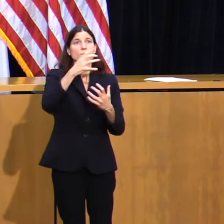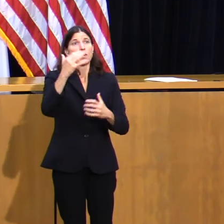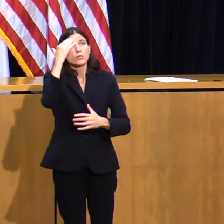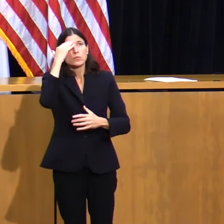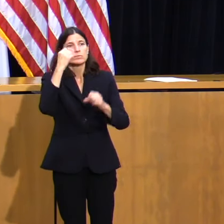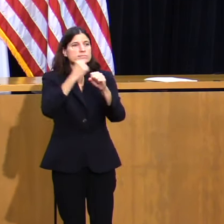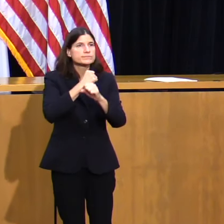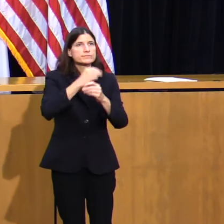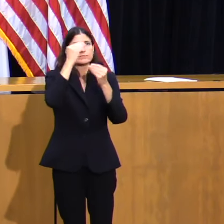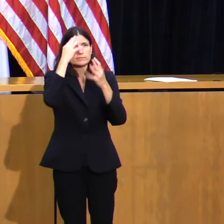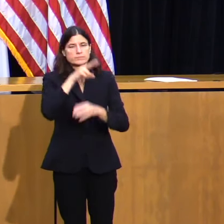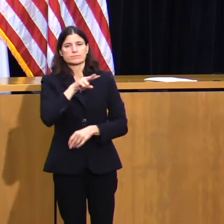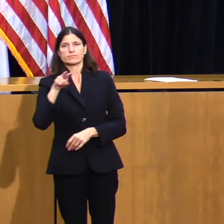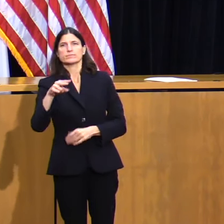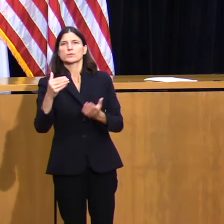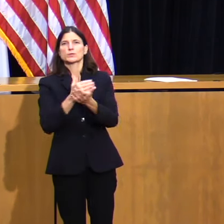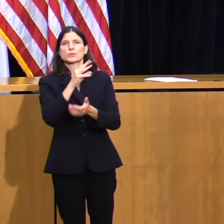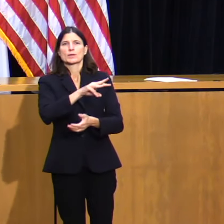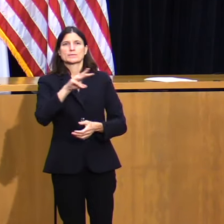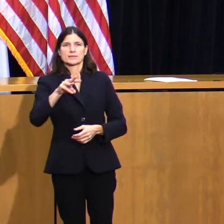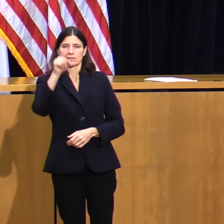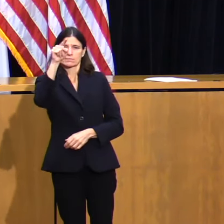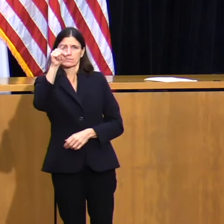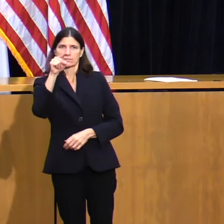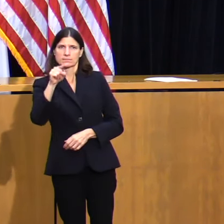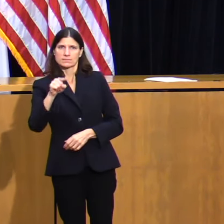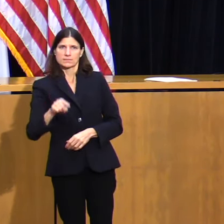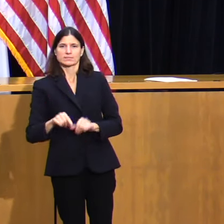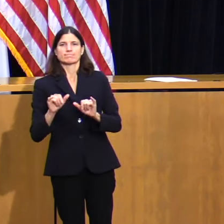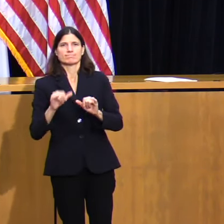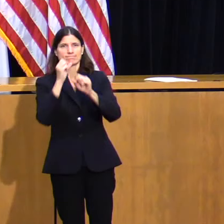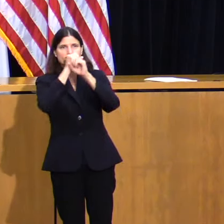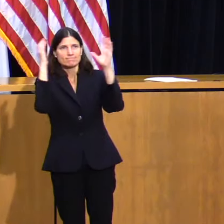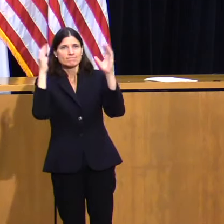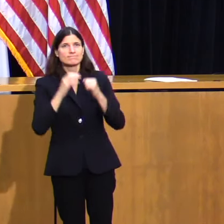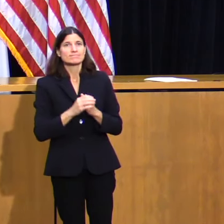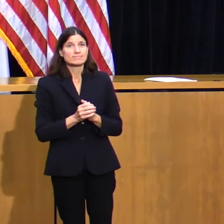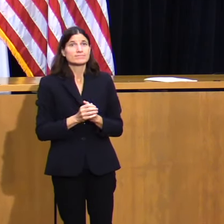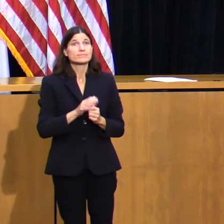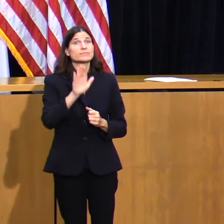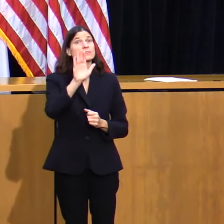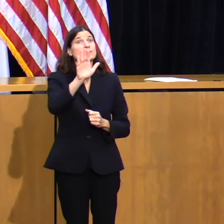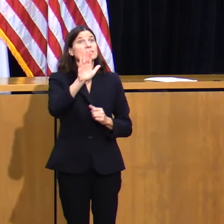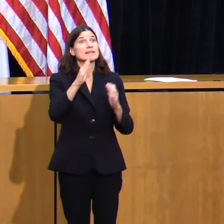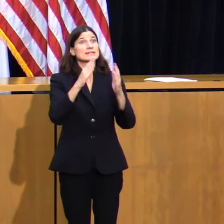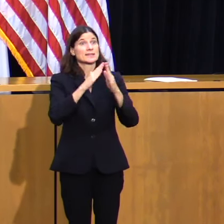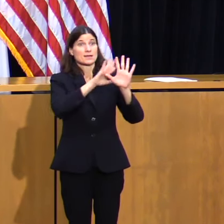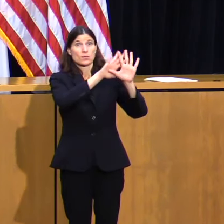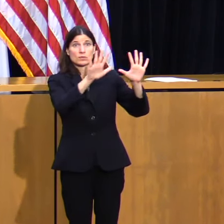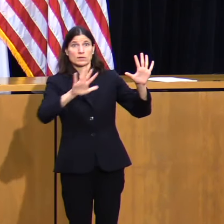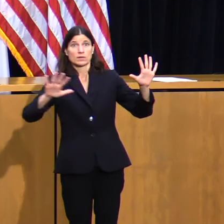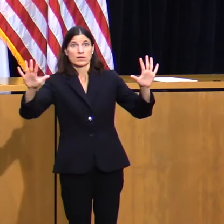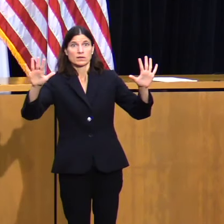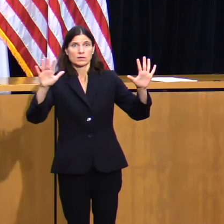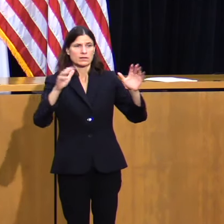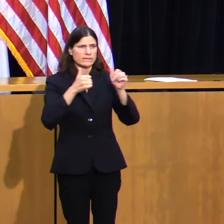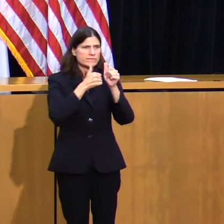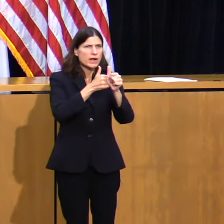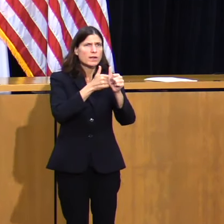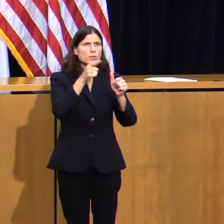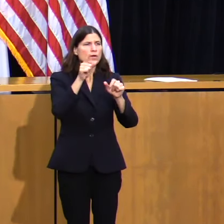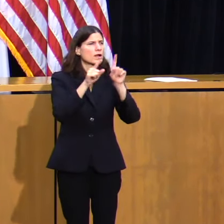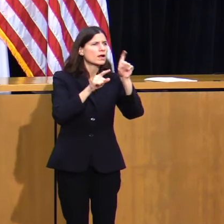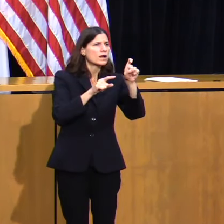report that includes the town-by-town level data on COVID, updates on contact tracing, and results of nursing home